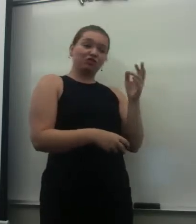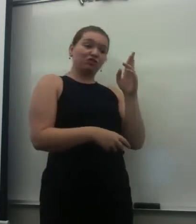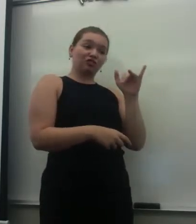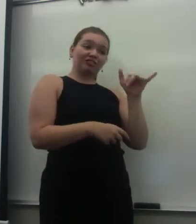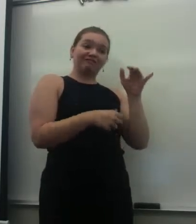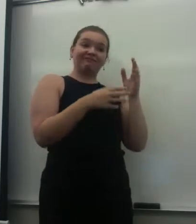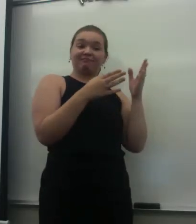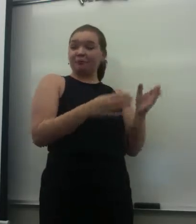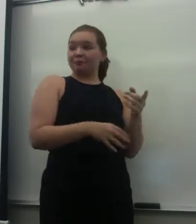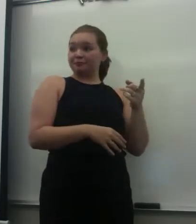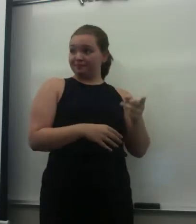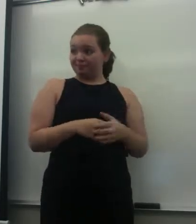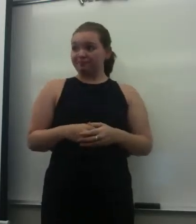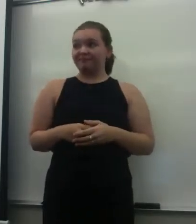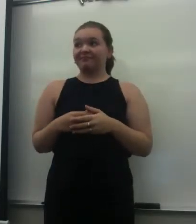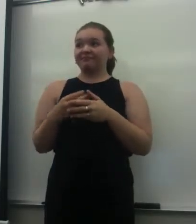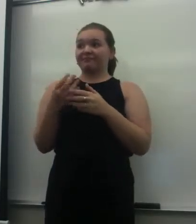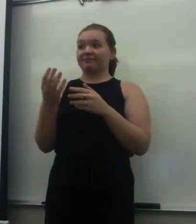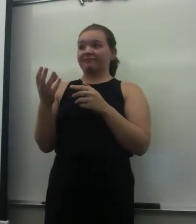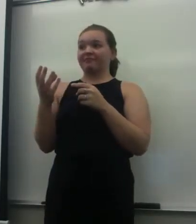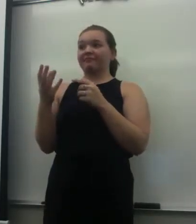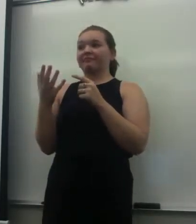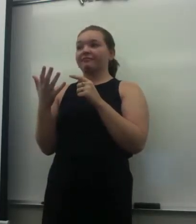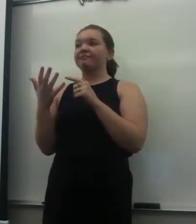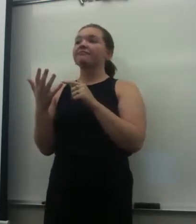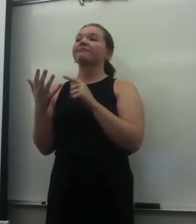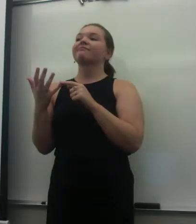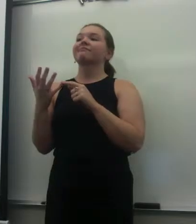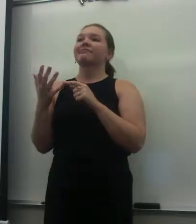or also the family member of any of the above.